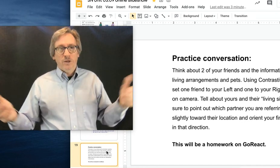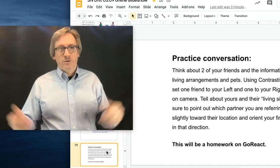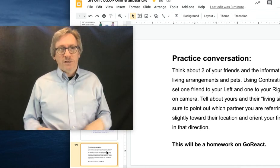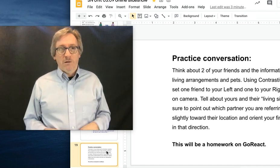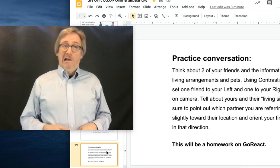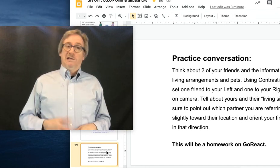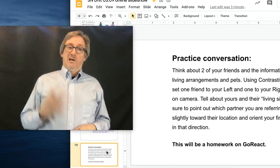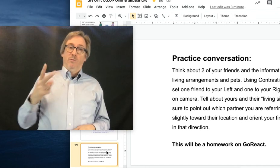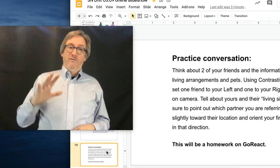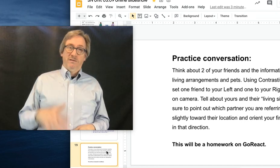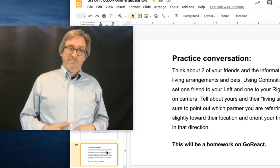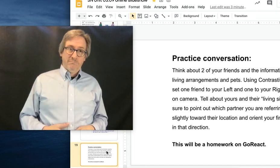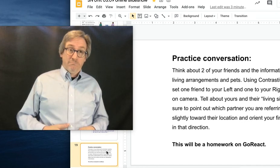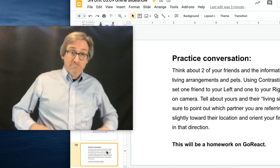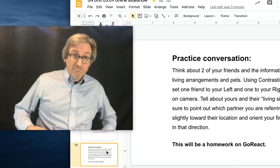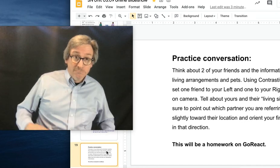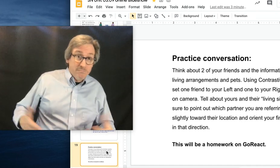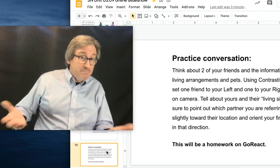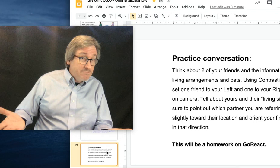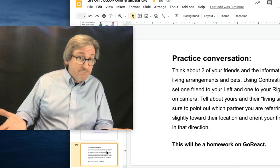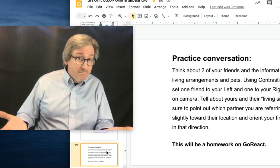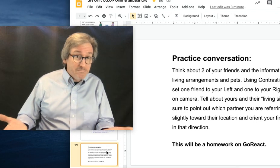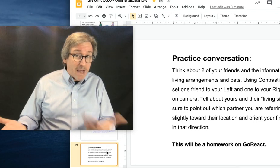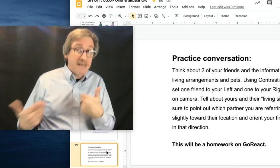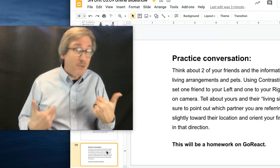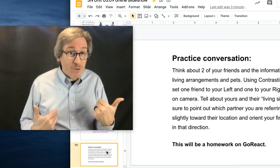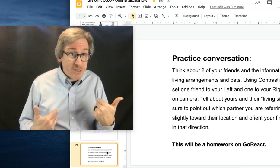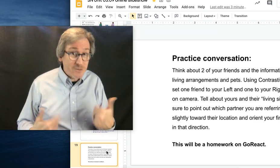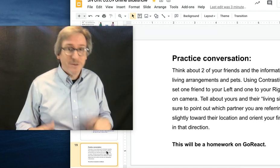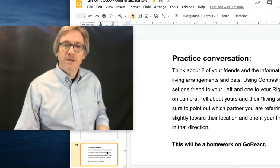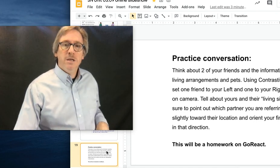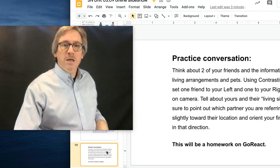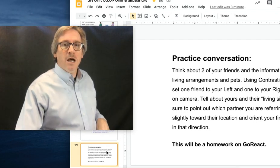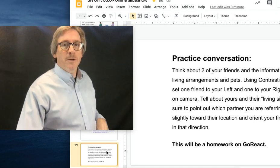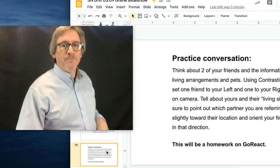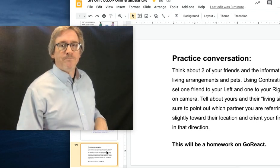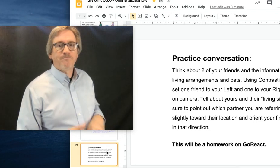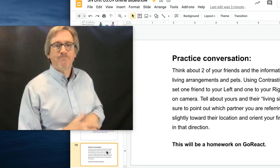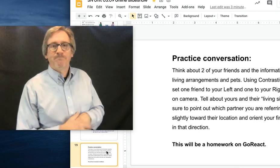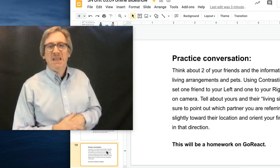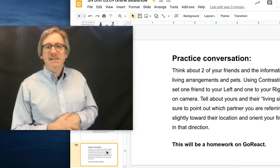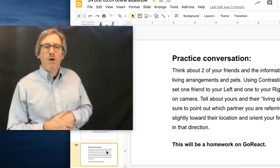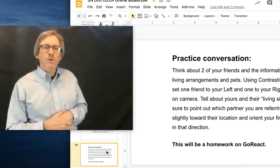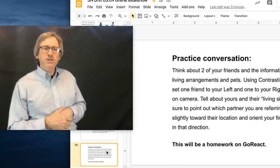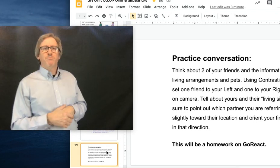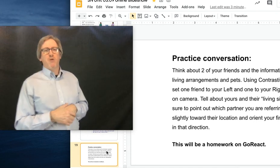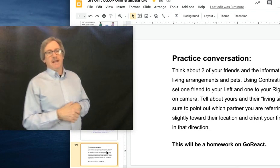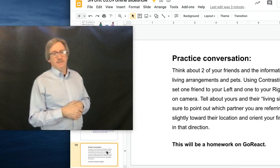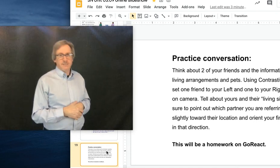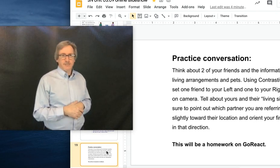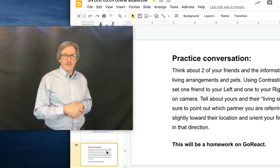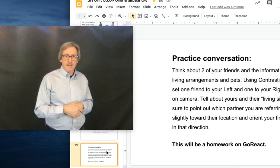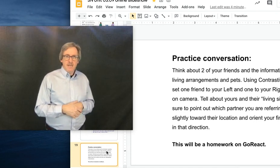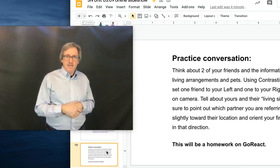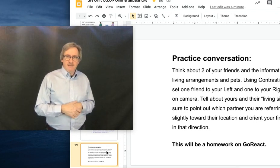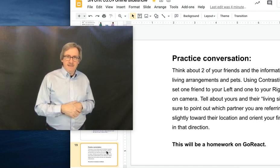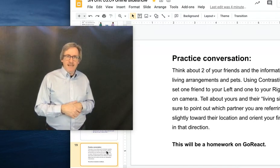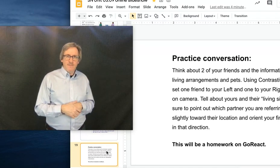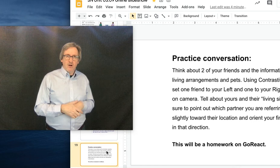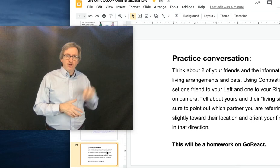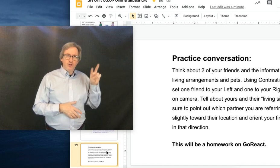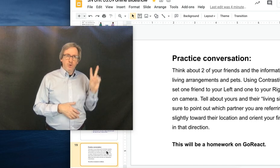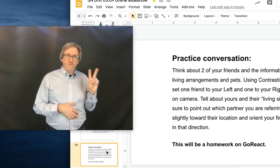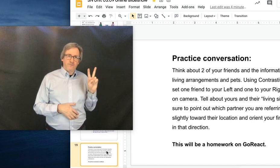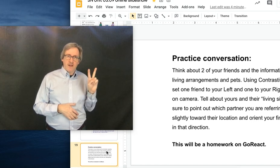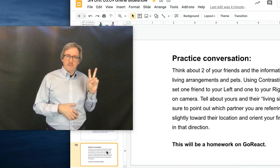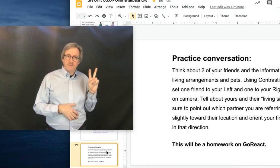liked the movie. Don't just go, I saw a movie. Ask me a question. So I want you to practice thinking